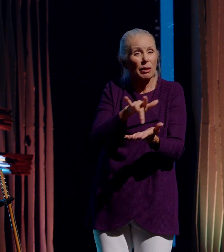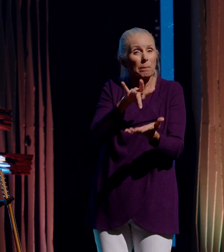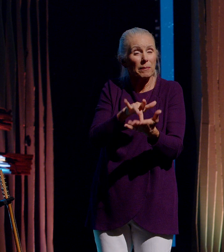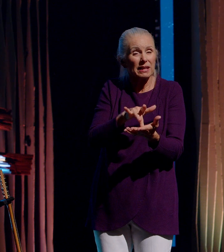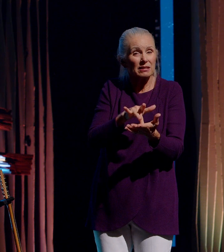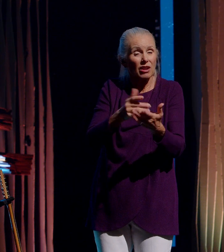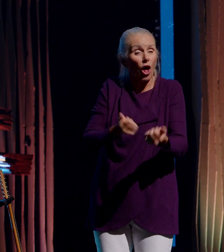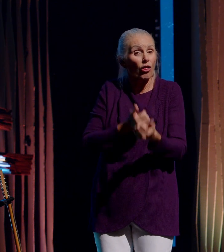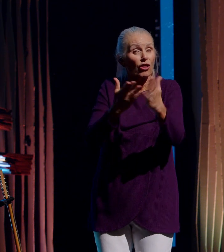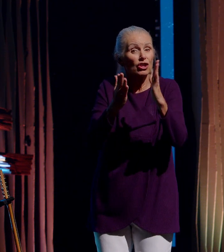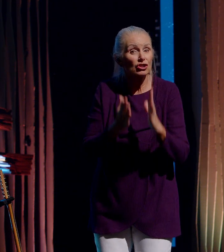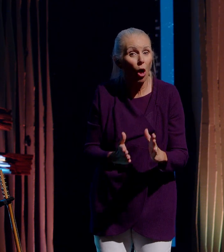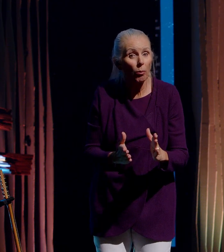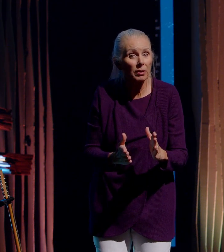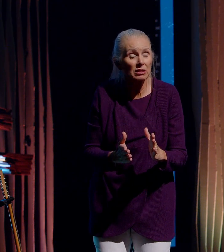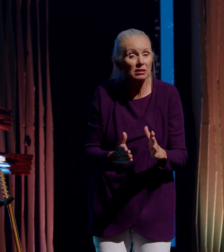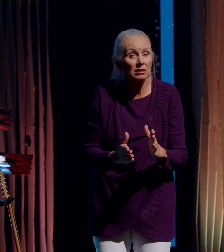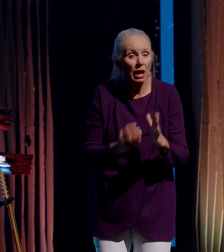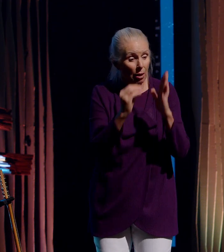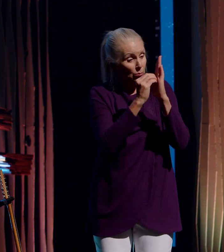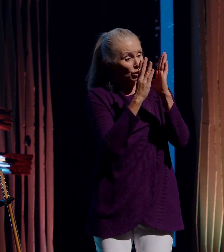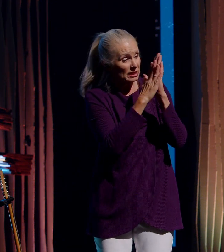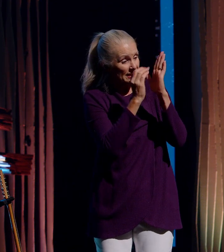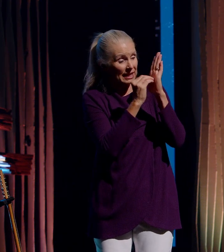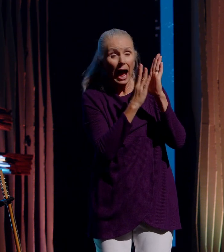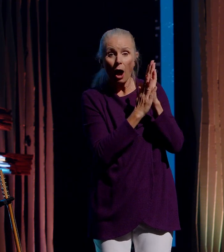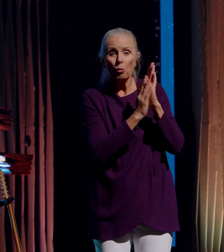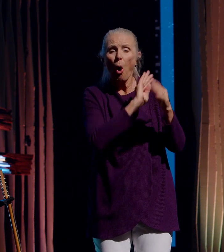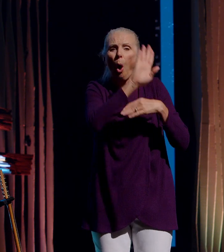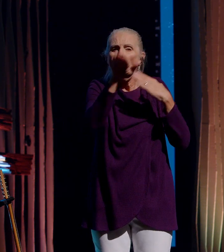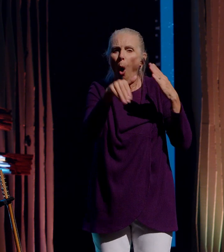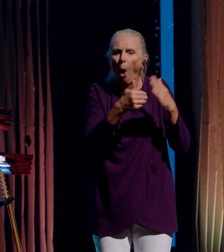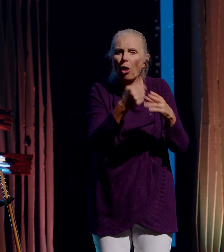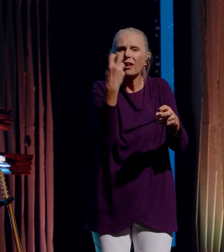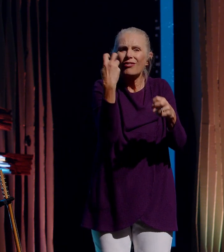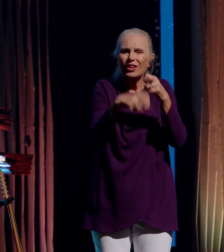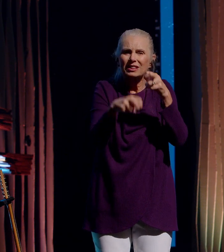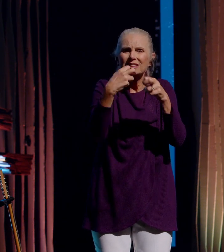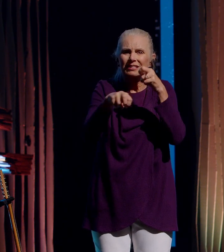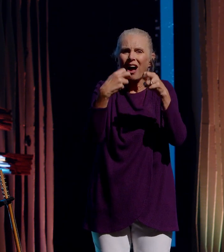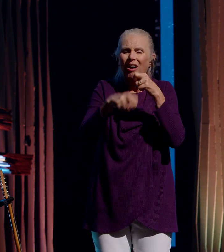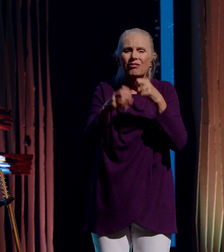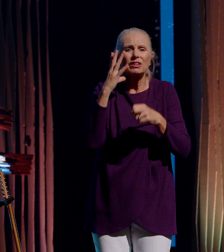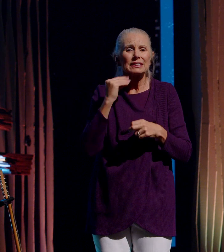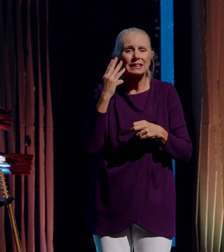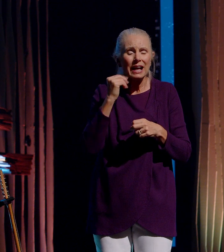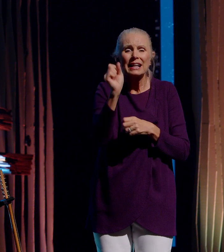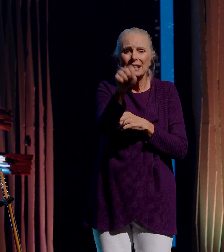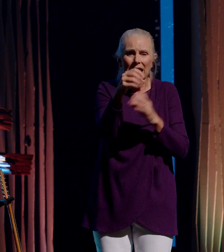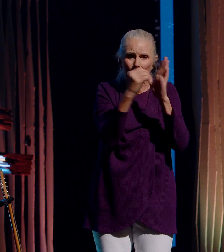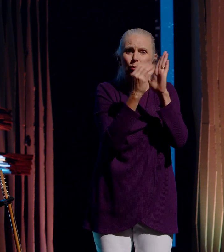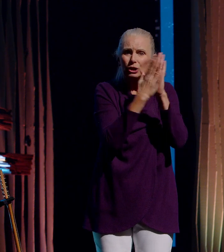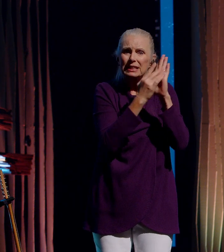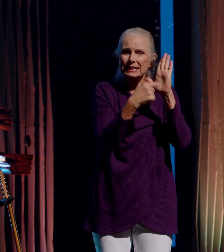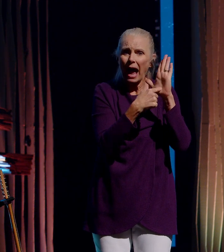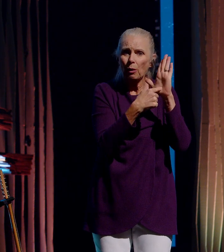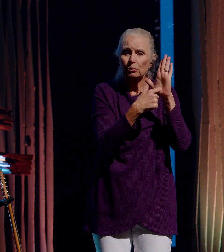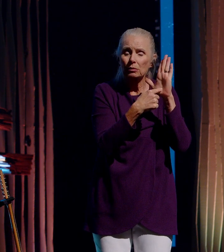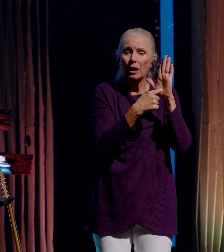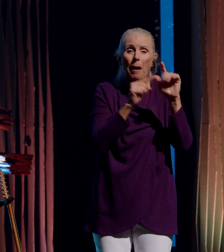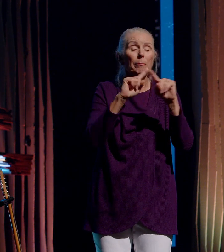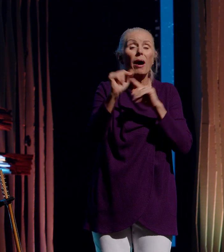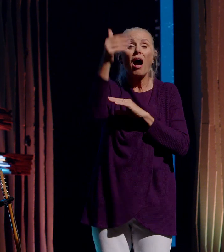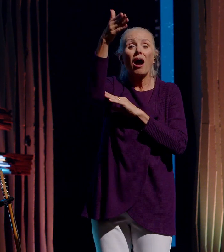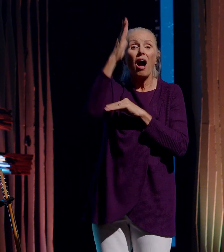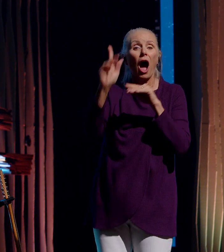doesn't leave out the hard things in this life. In fact, he takes the time to reflect on them and to reflect on how God showed up despite them, and